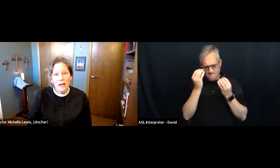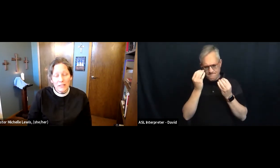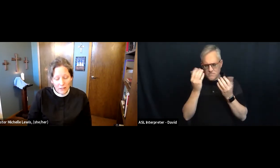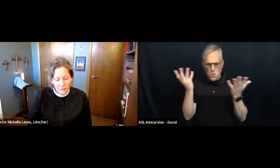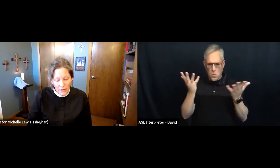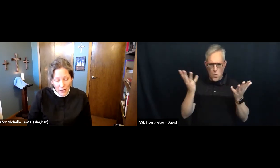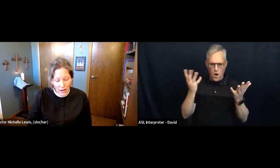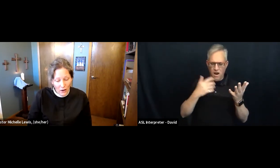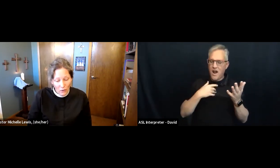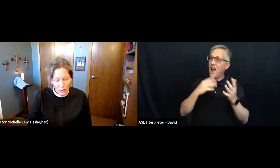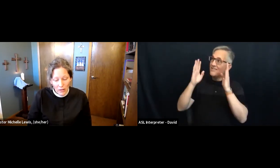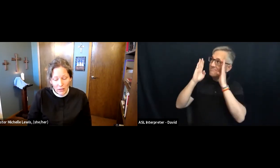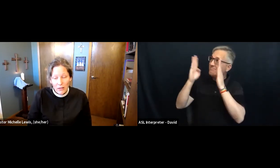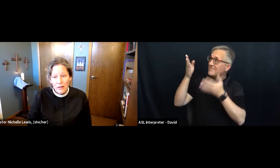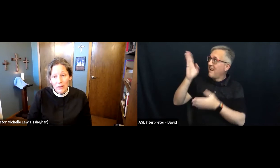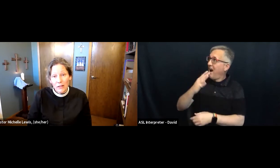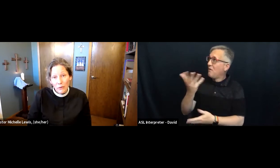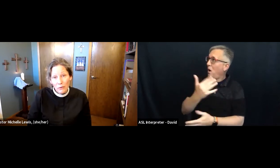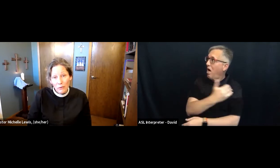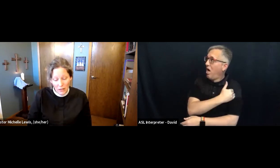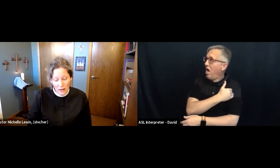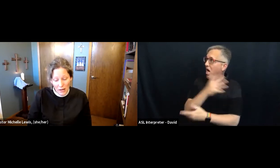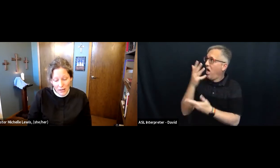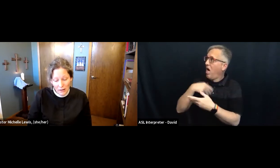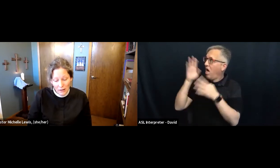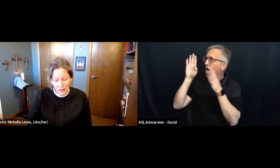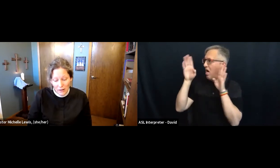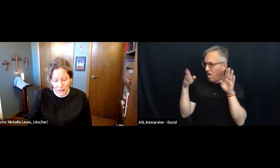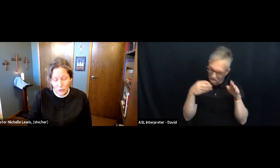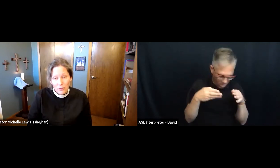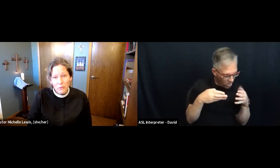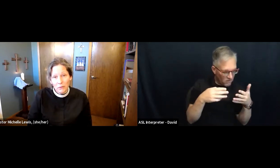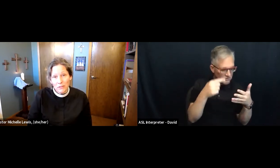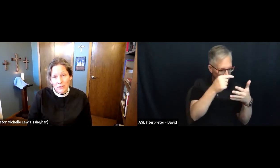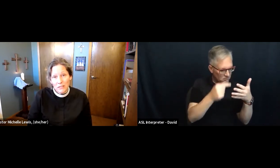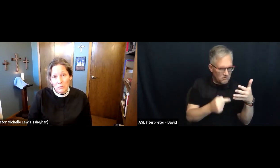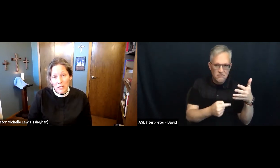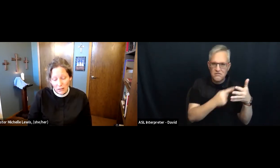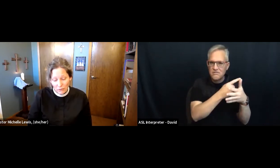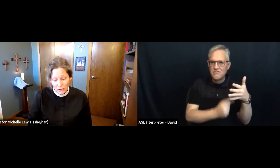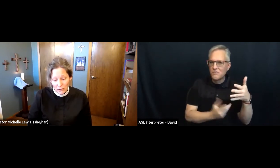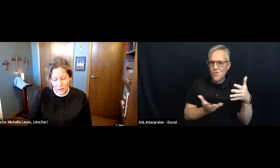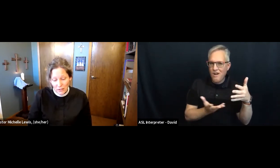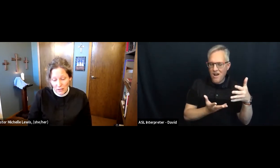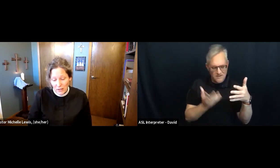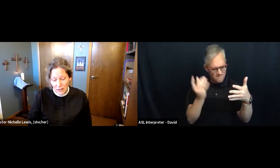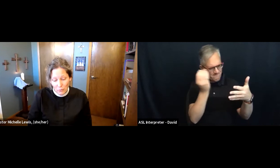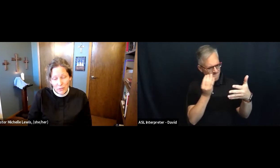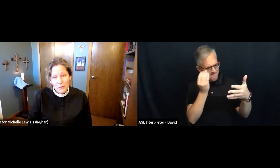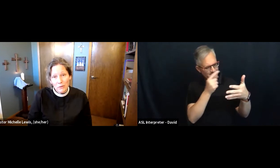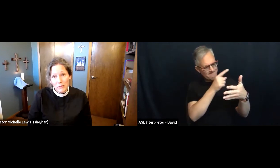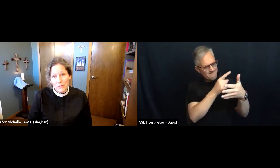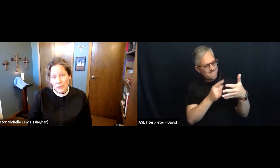we can identify how you and I contribute painful